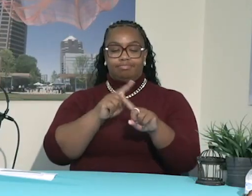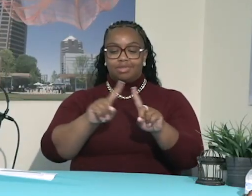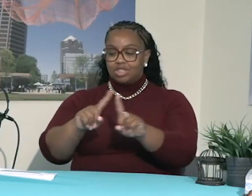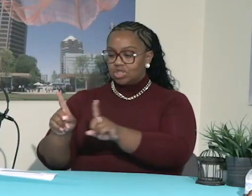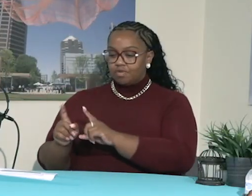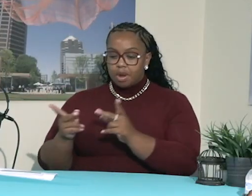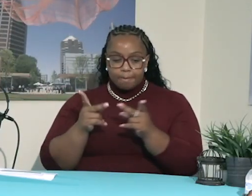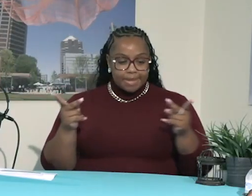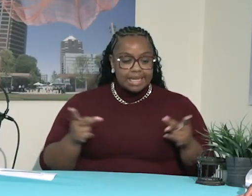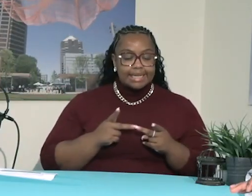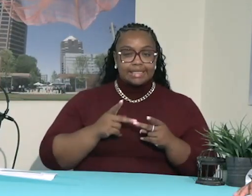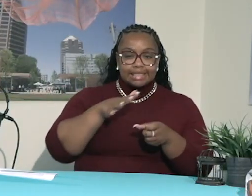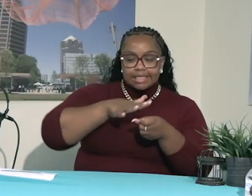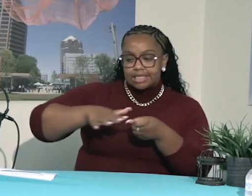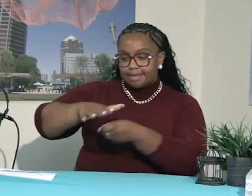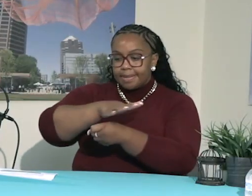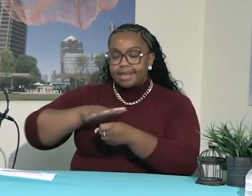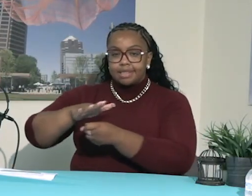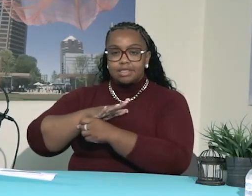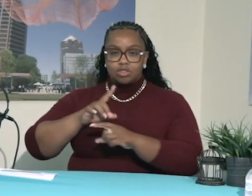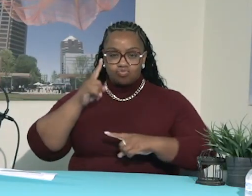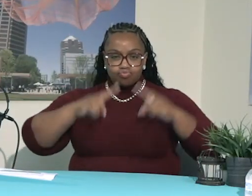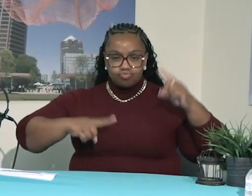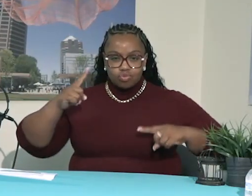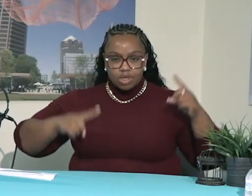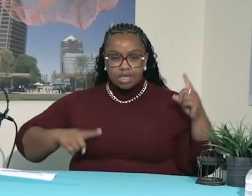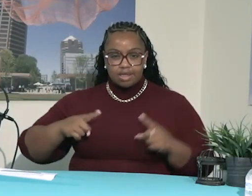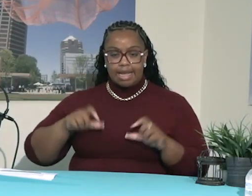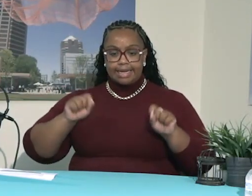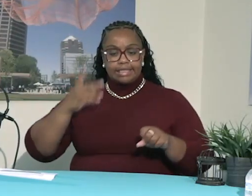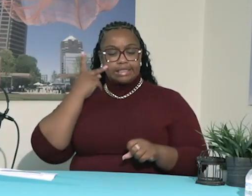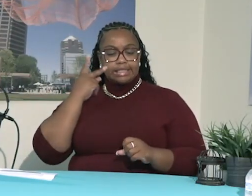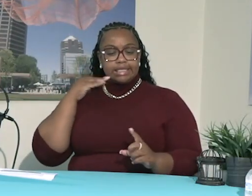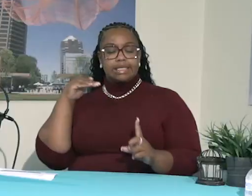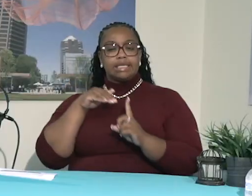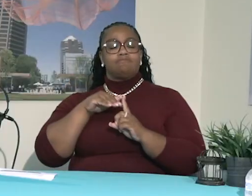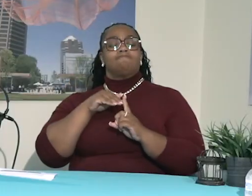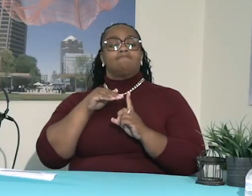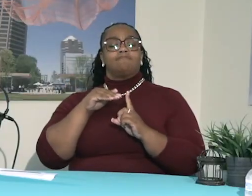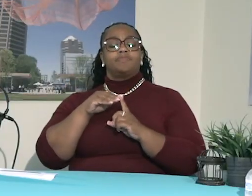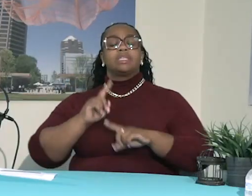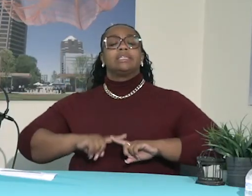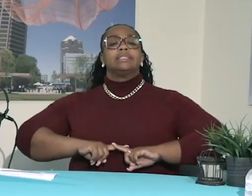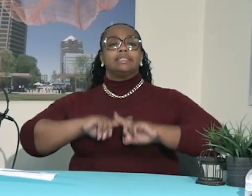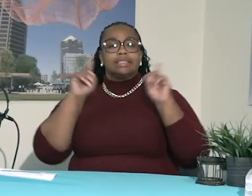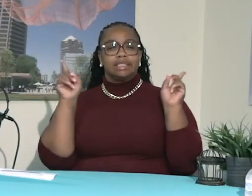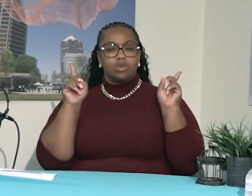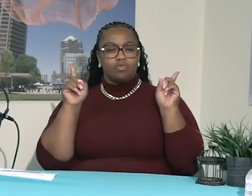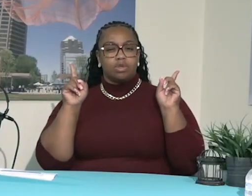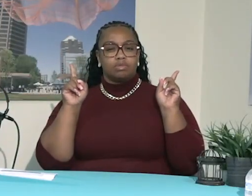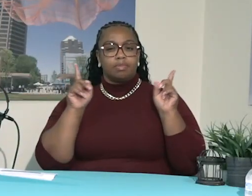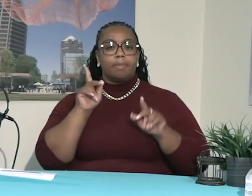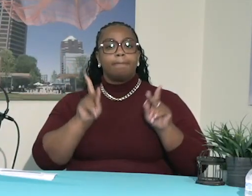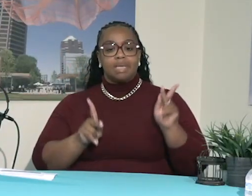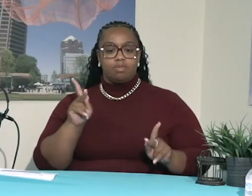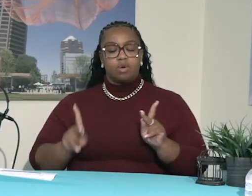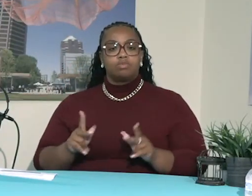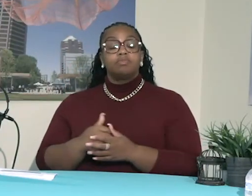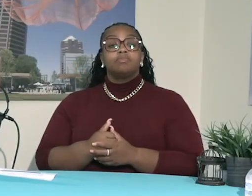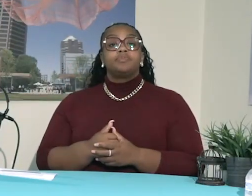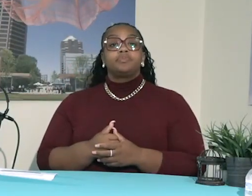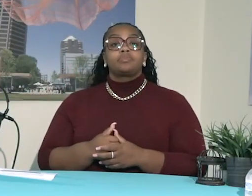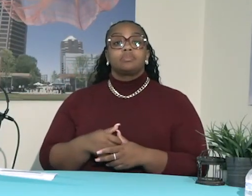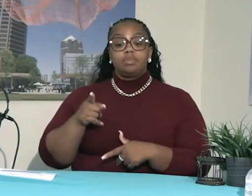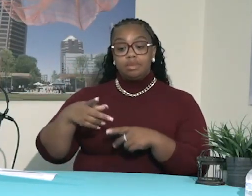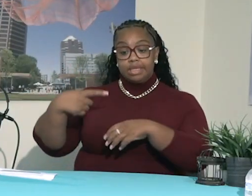made me very aware of people's differences. Okay. During that time, obviously, dealing with